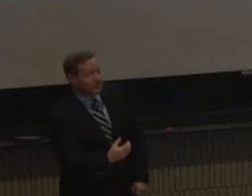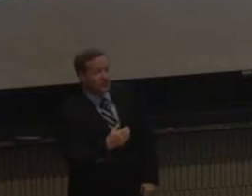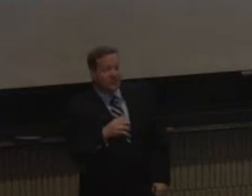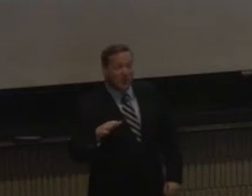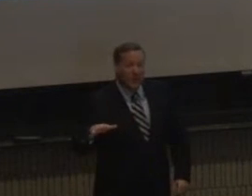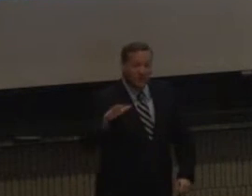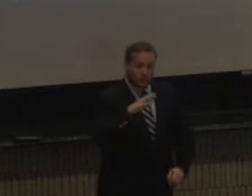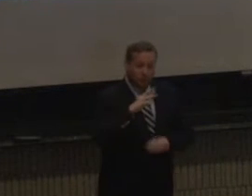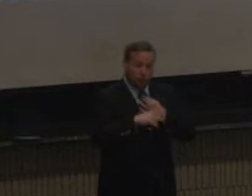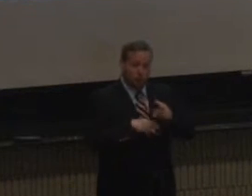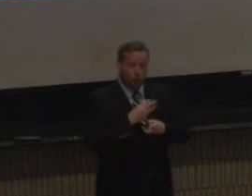statistics.